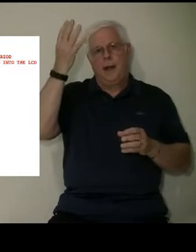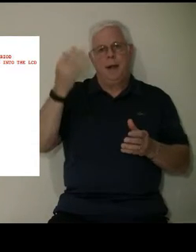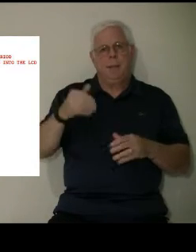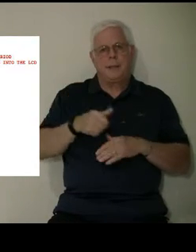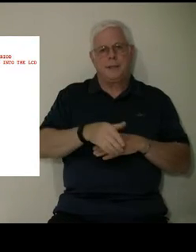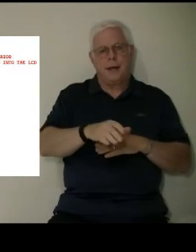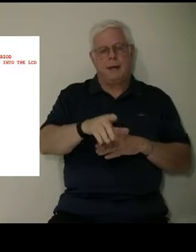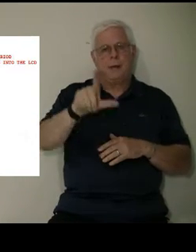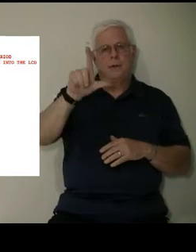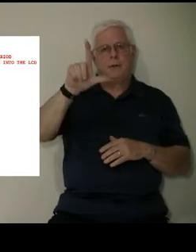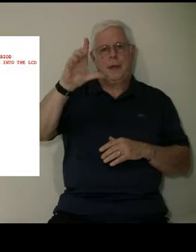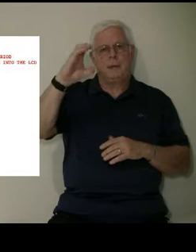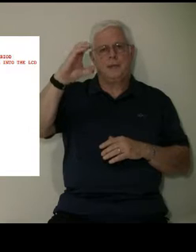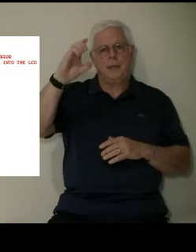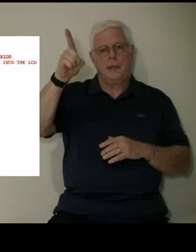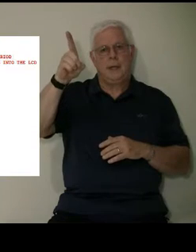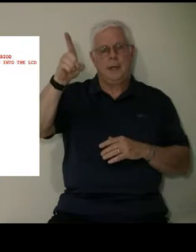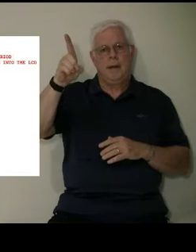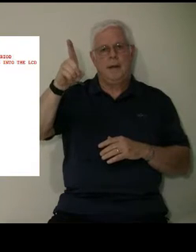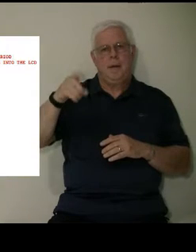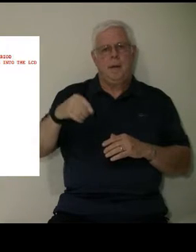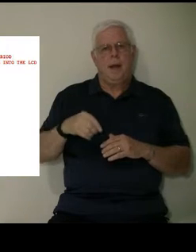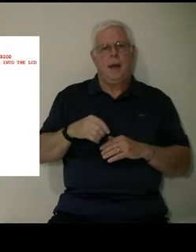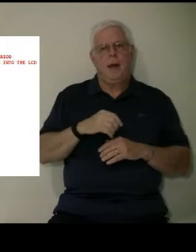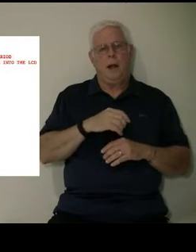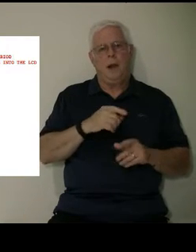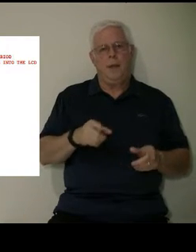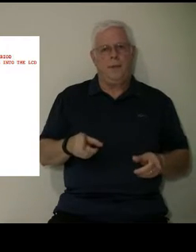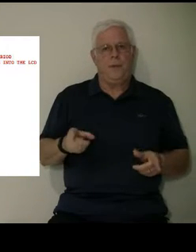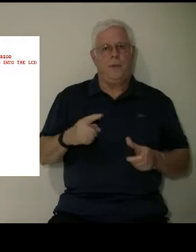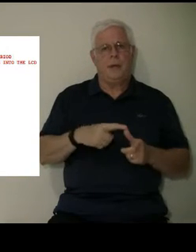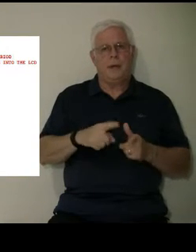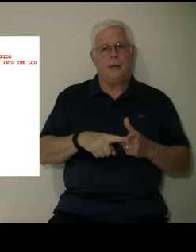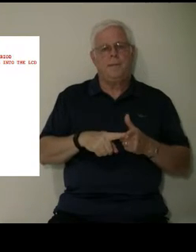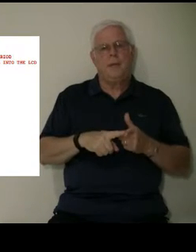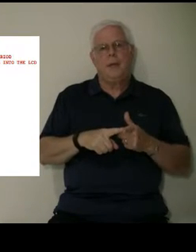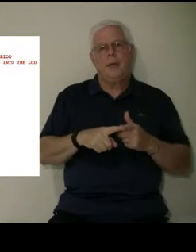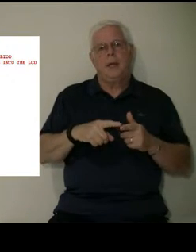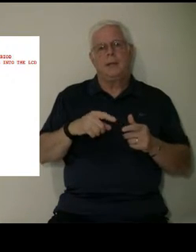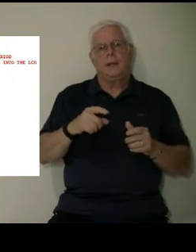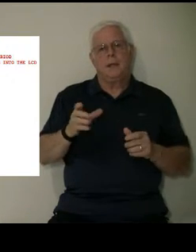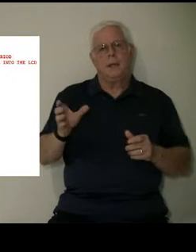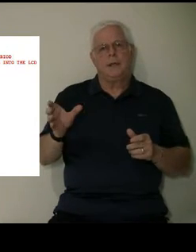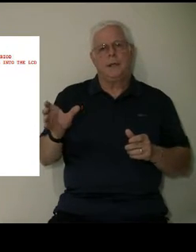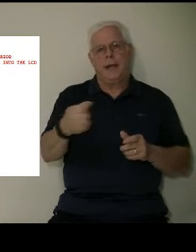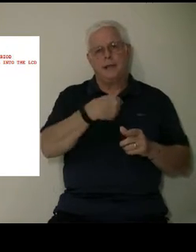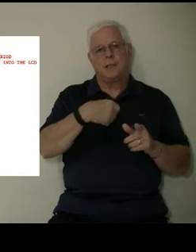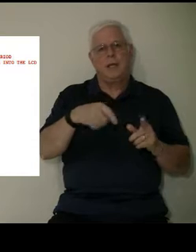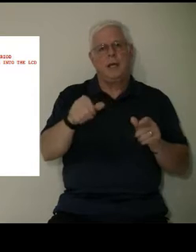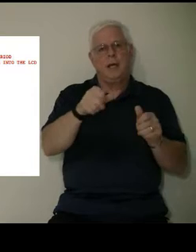and passes that on to the LCD. And then it takes